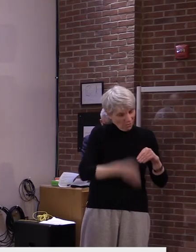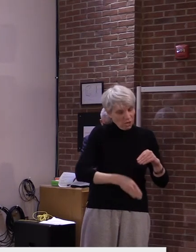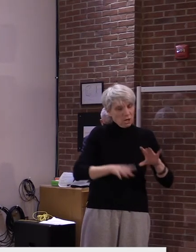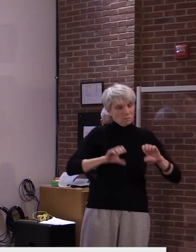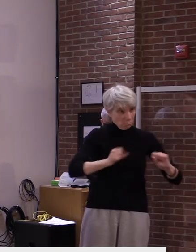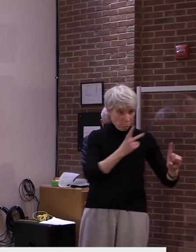hand.